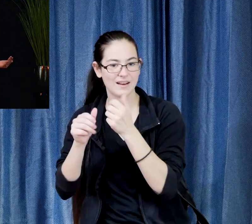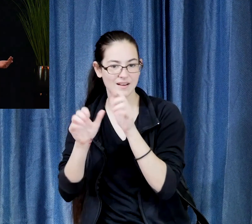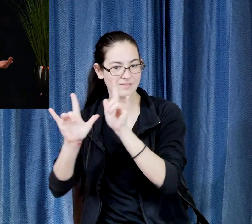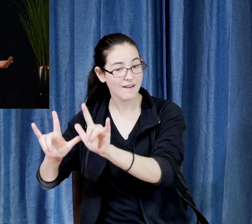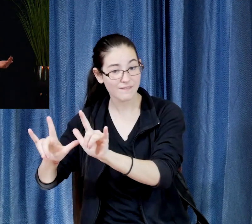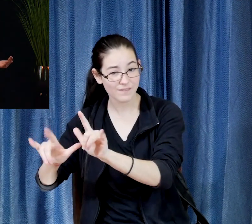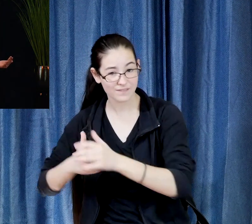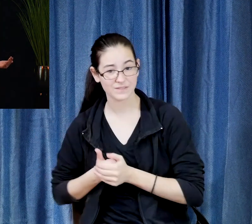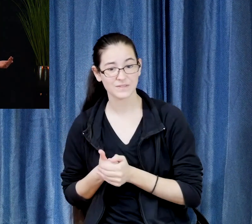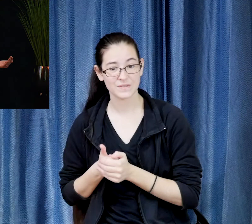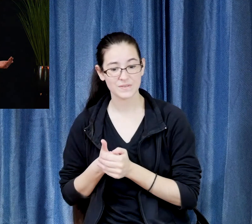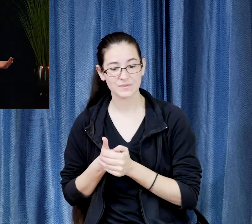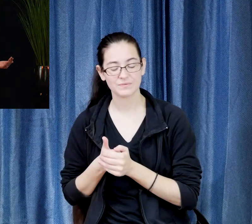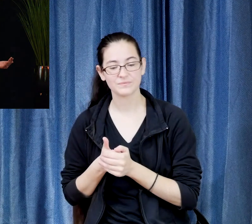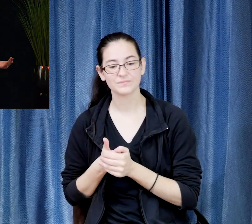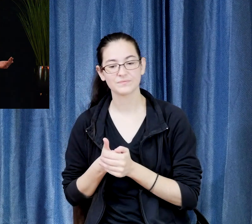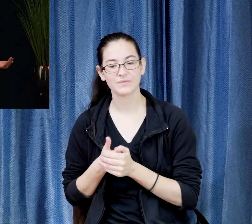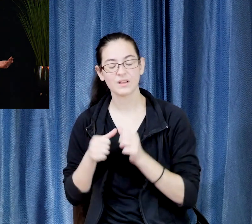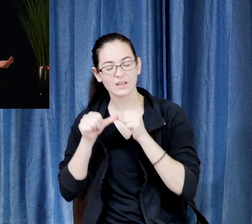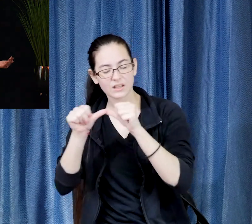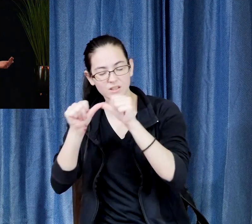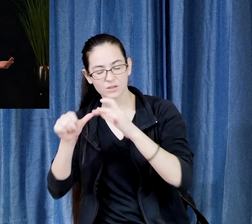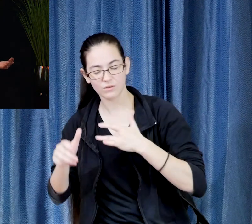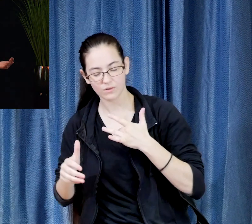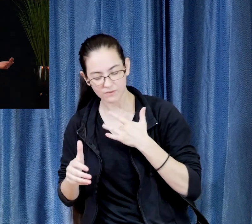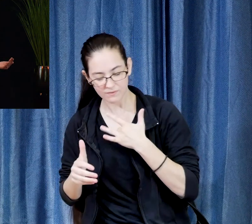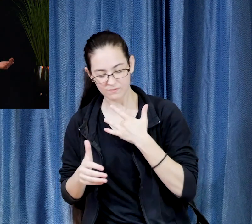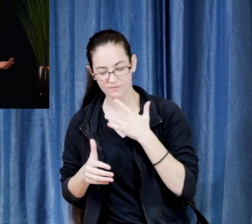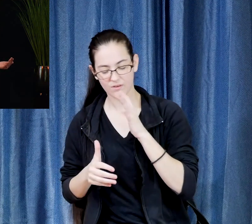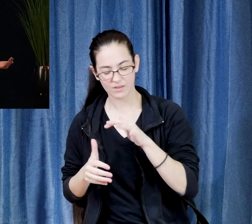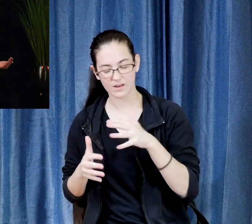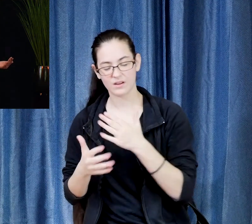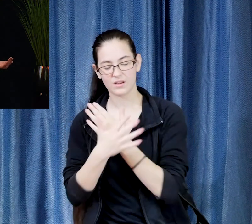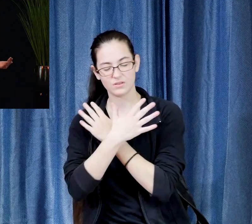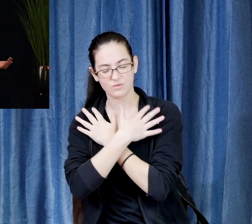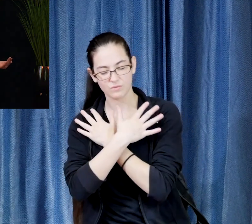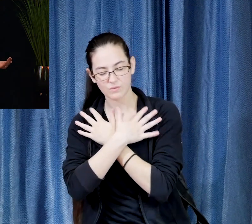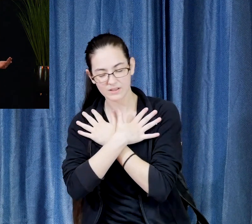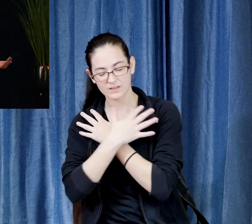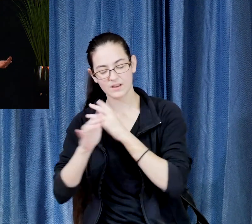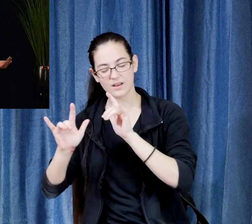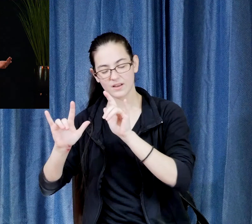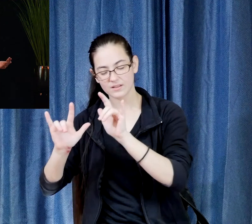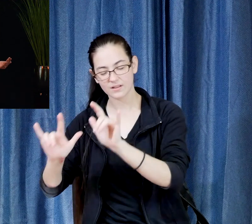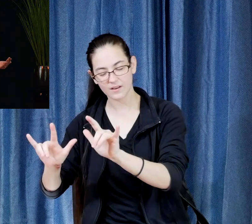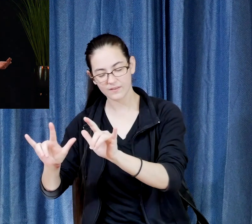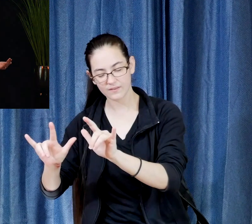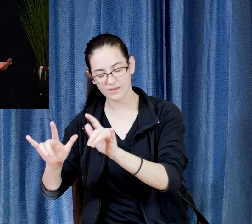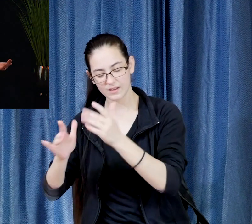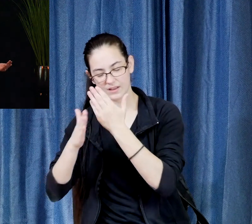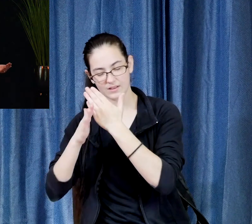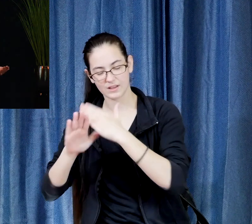Continue to fortify this field of wholeness as you rest as love in the